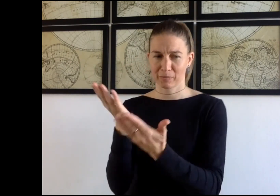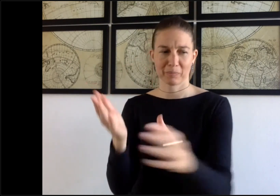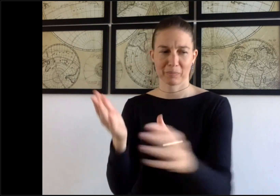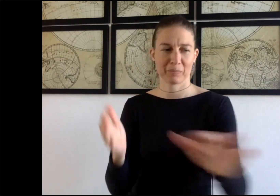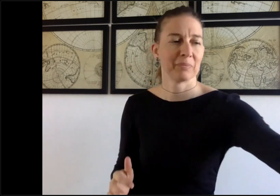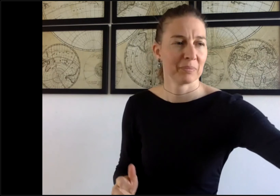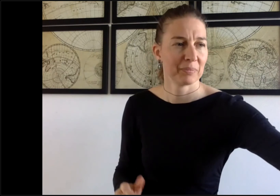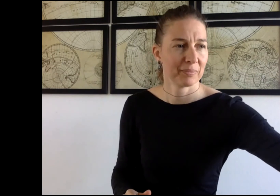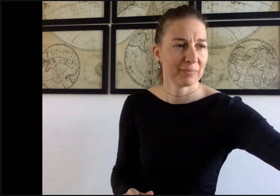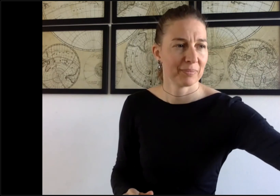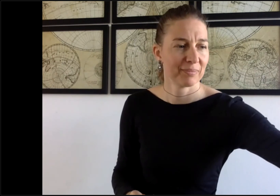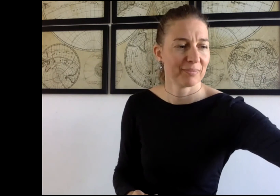Hello, good morning. Can you hear me?